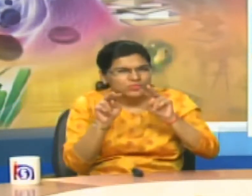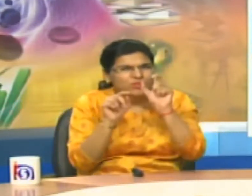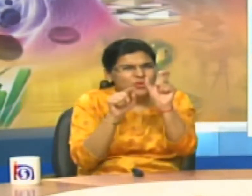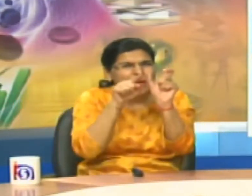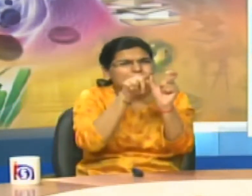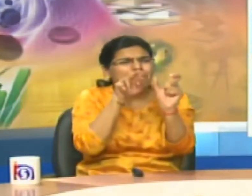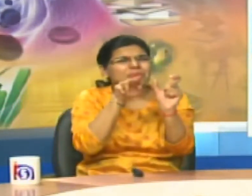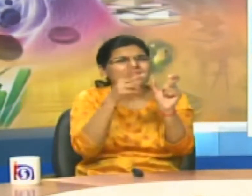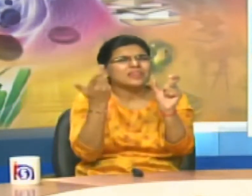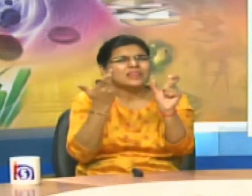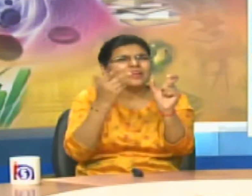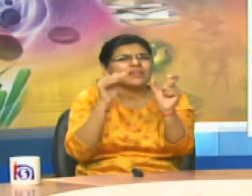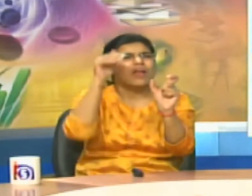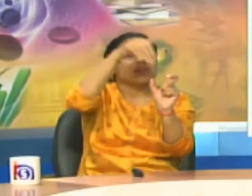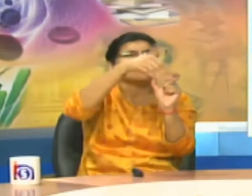your secret file.